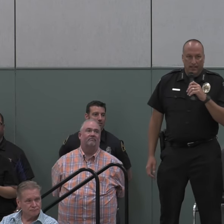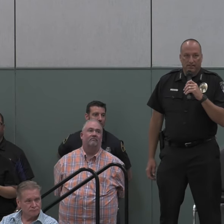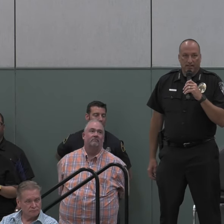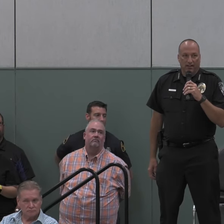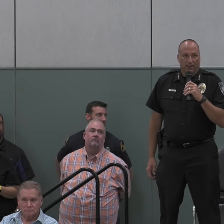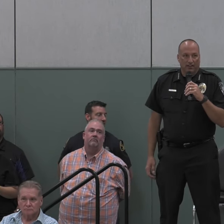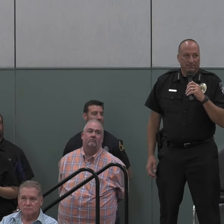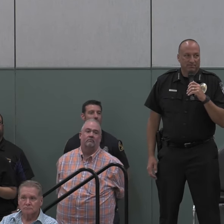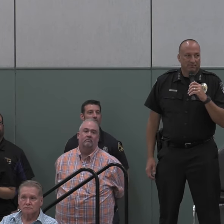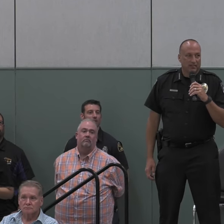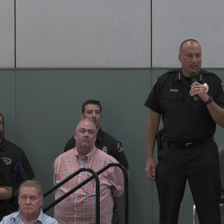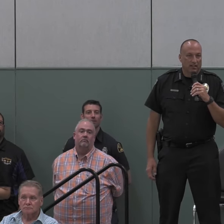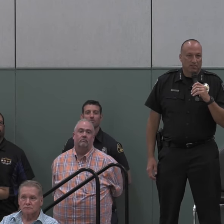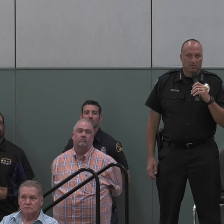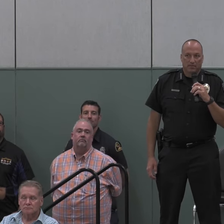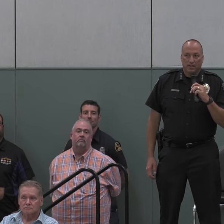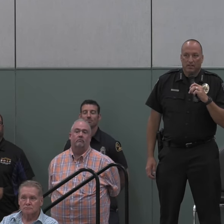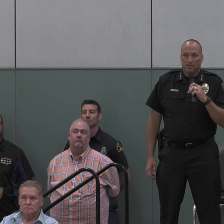please. Yes, they are.